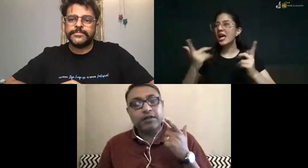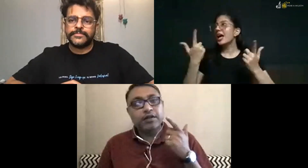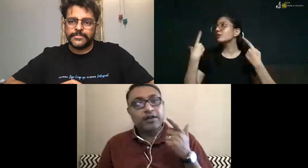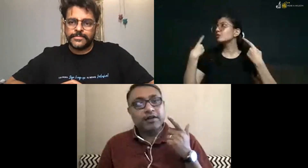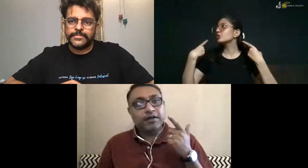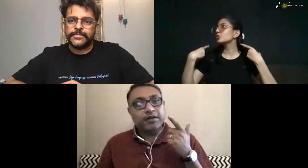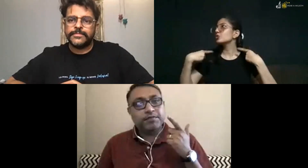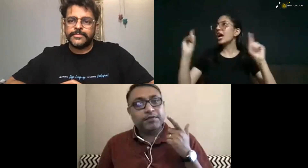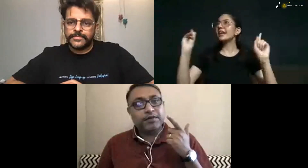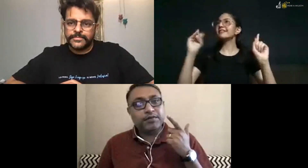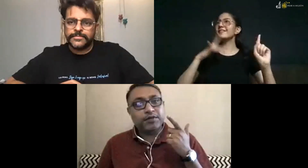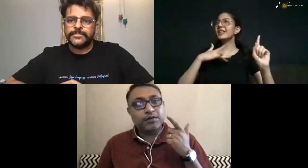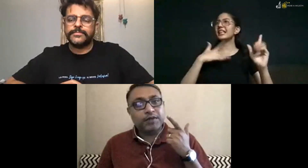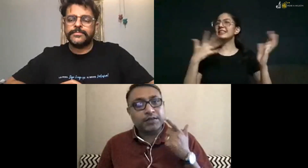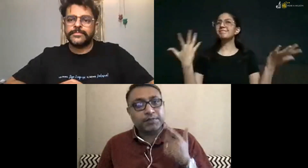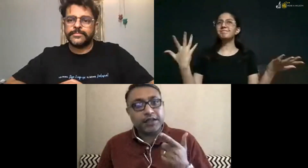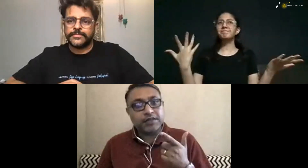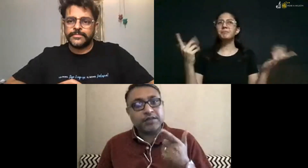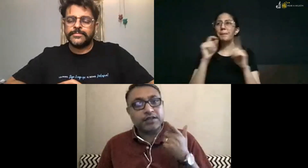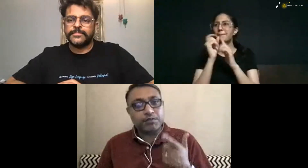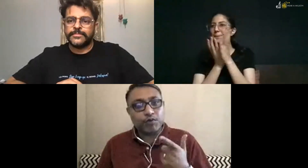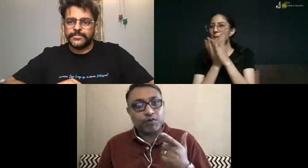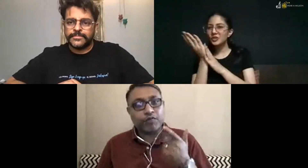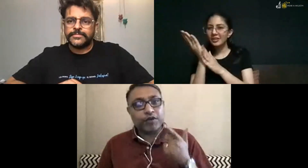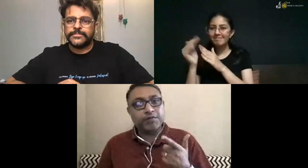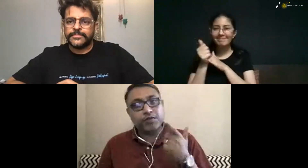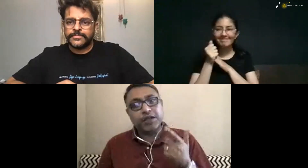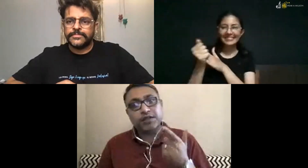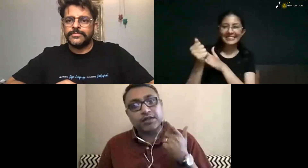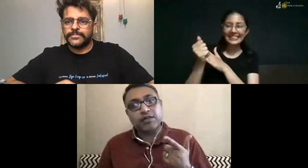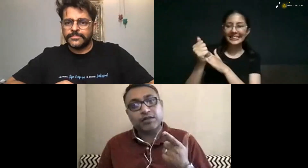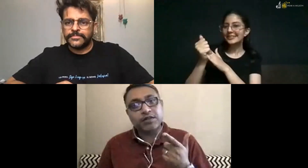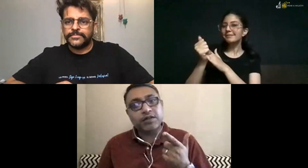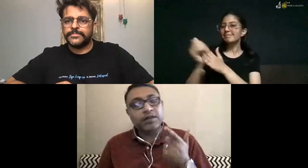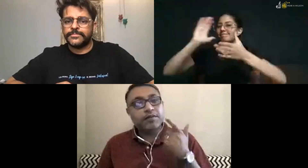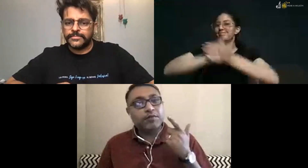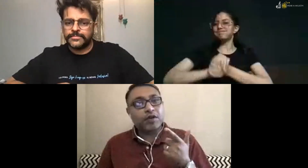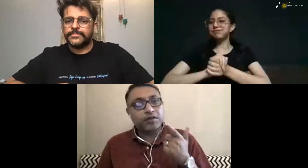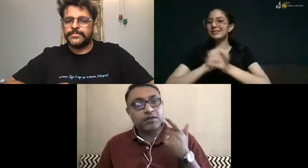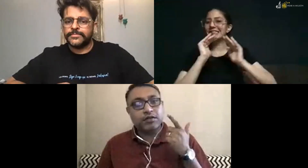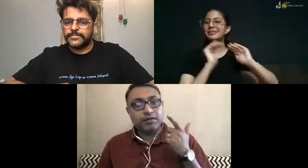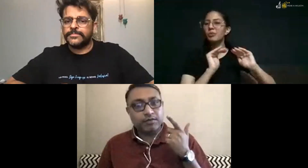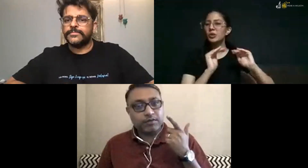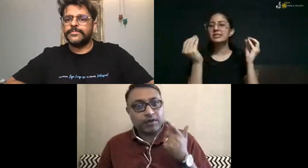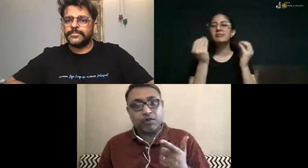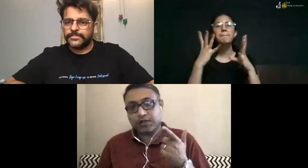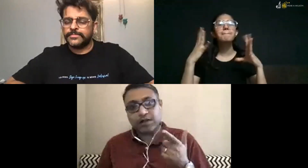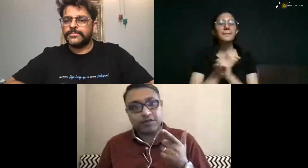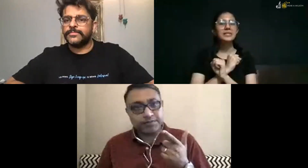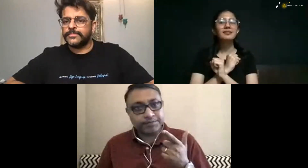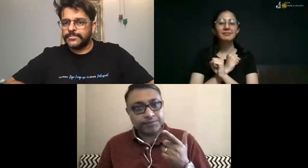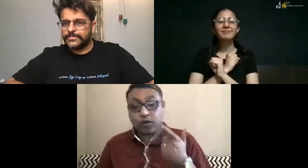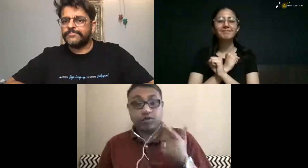professional uh, experience and support for him to take his technology products across the